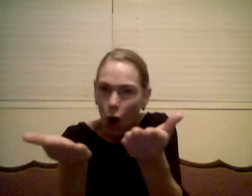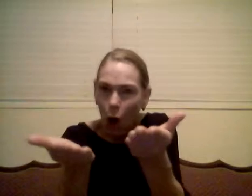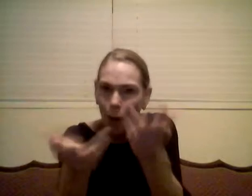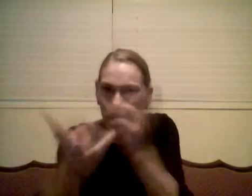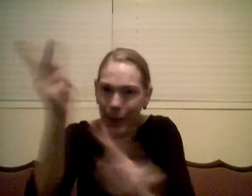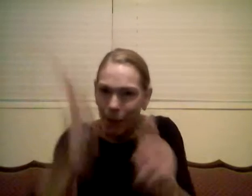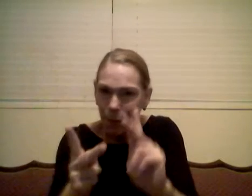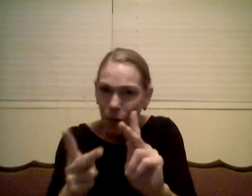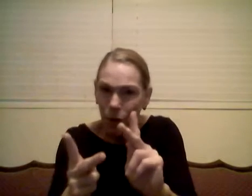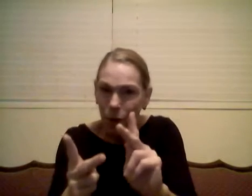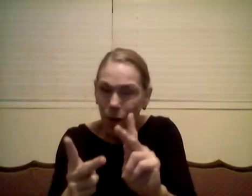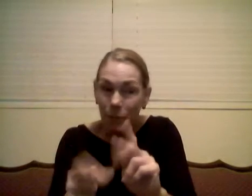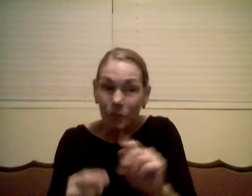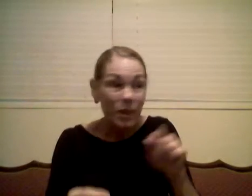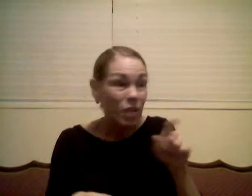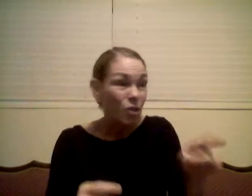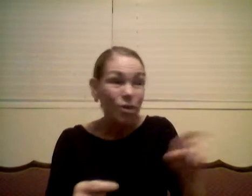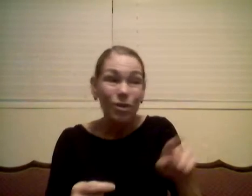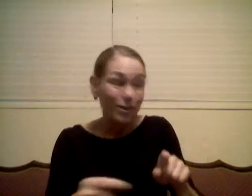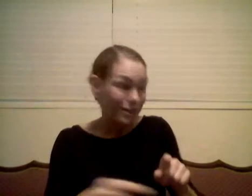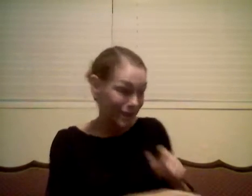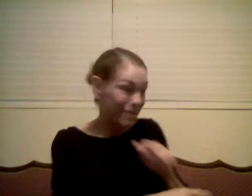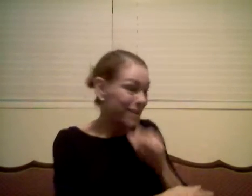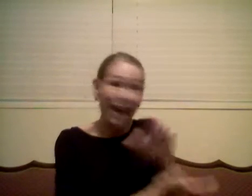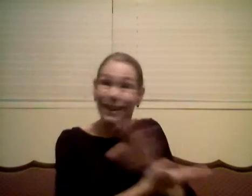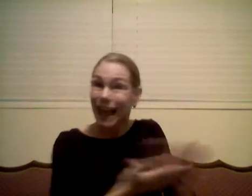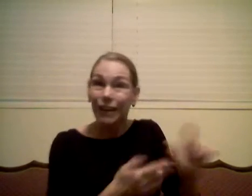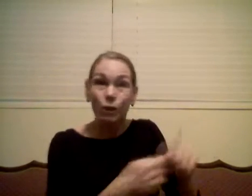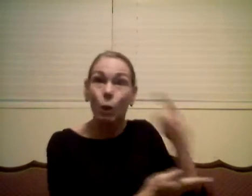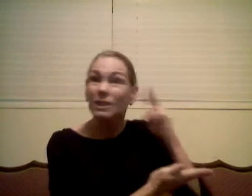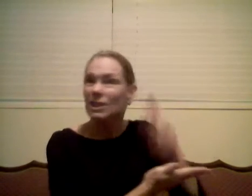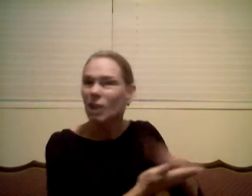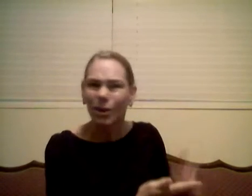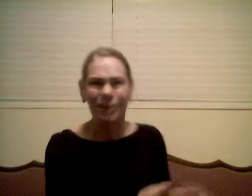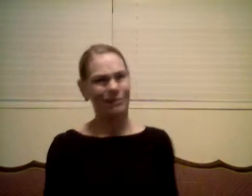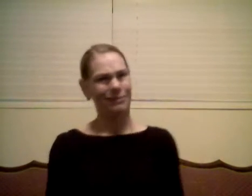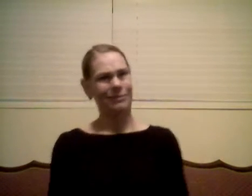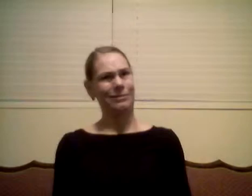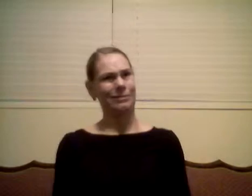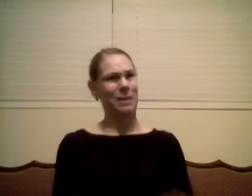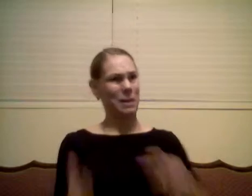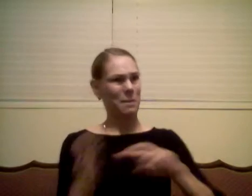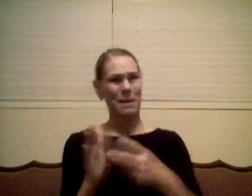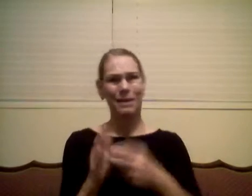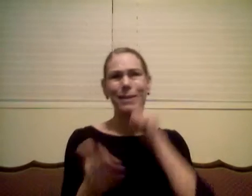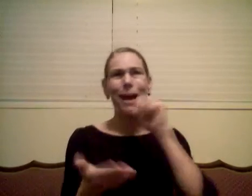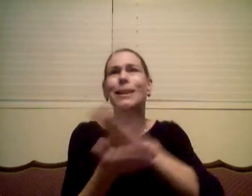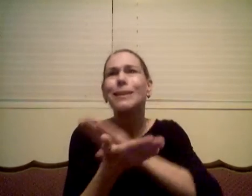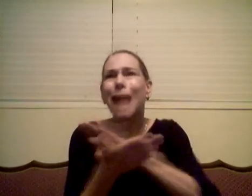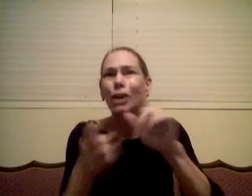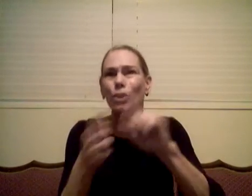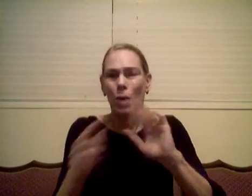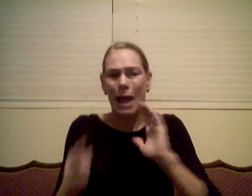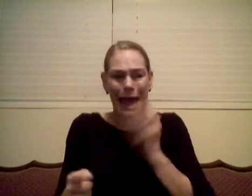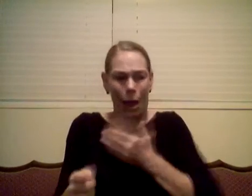least of these, how am I going to know you're going to give good service to my customers? So there are a lot of ways you can impact that environment,